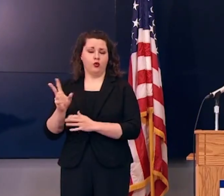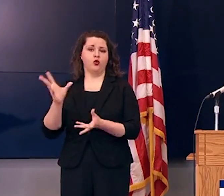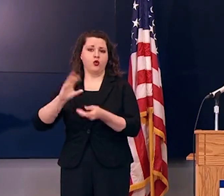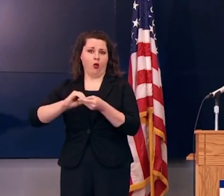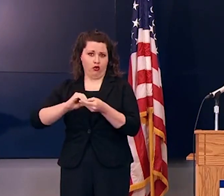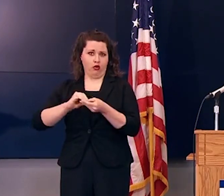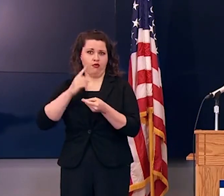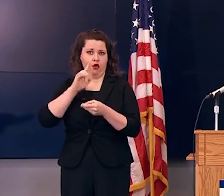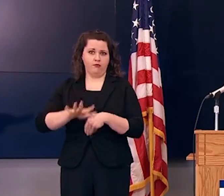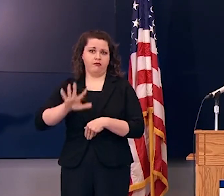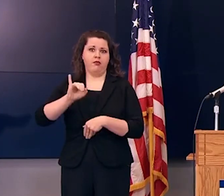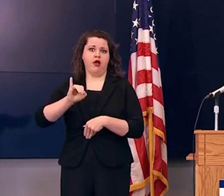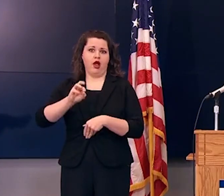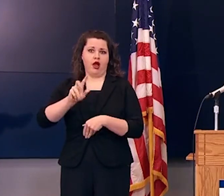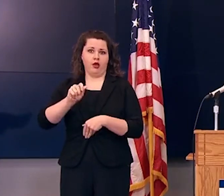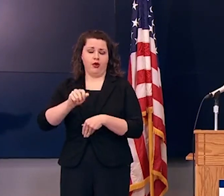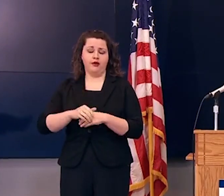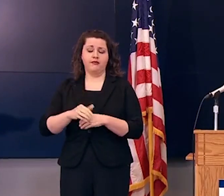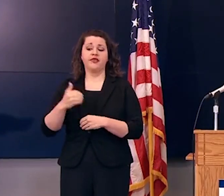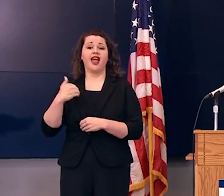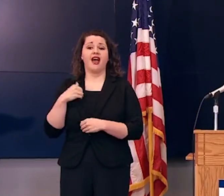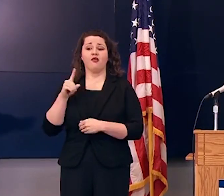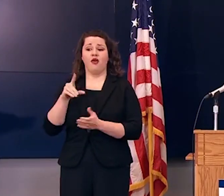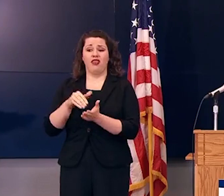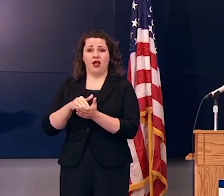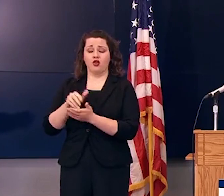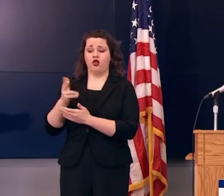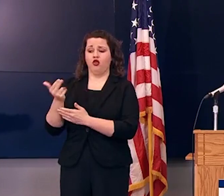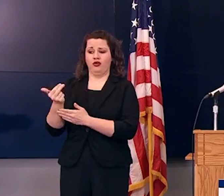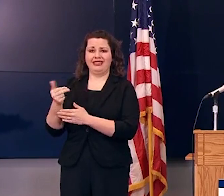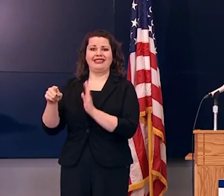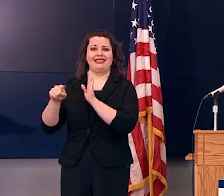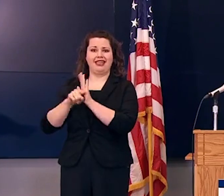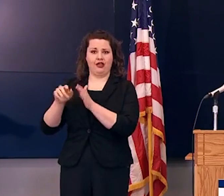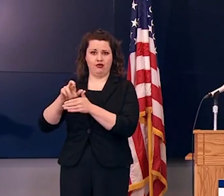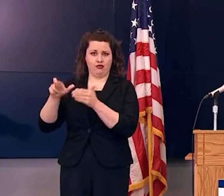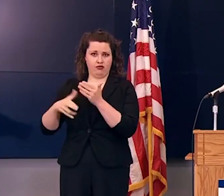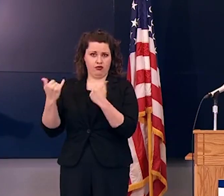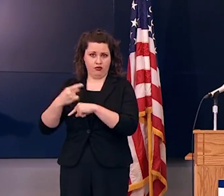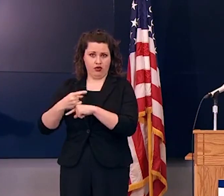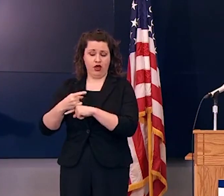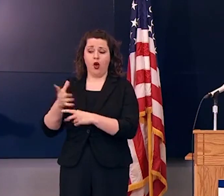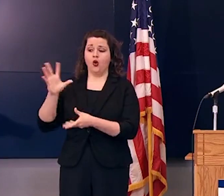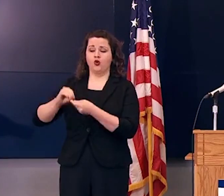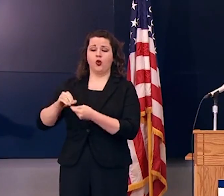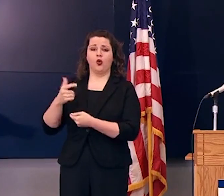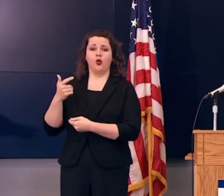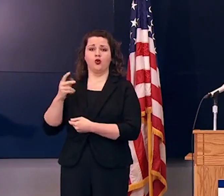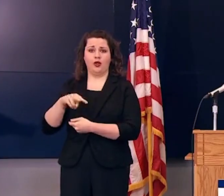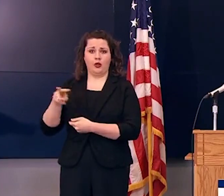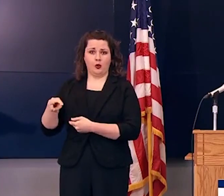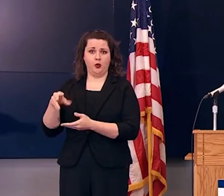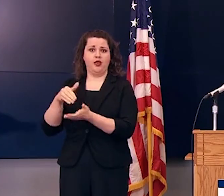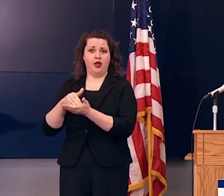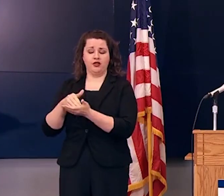Iowa. We have 1,013 negative cases today for a total of